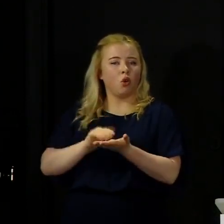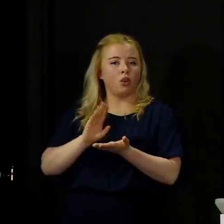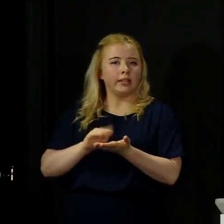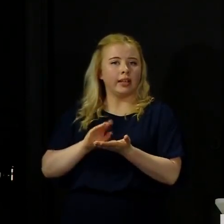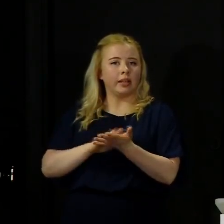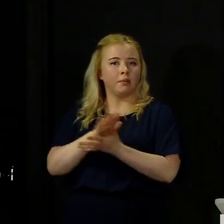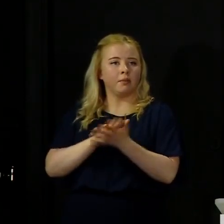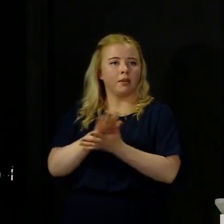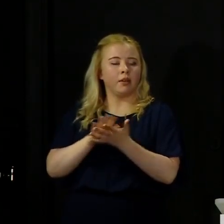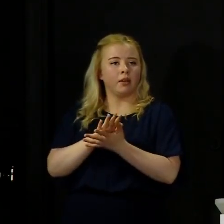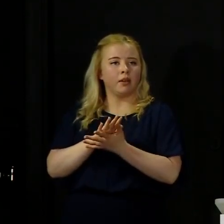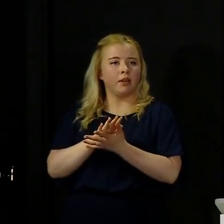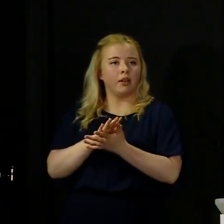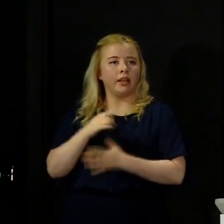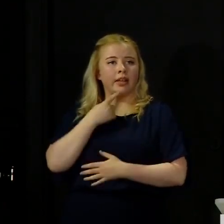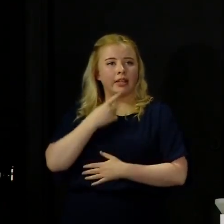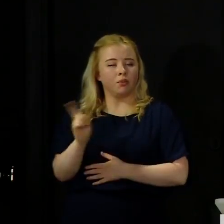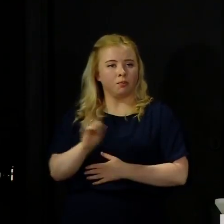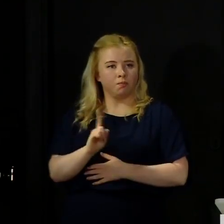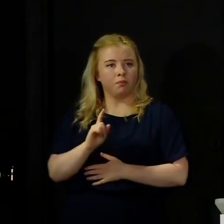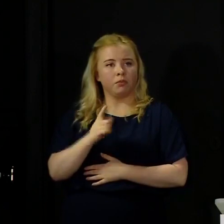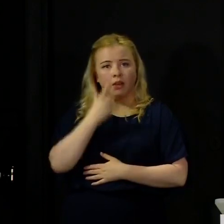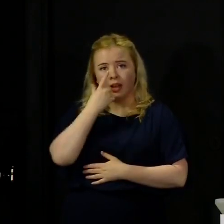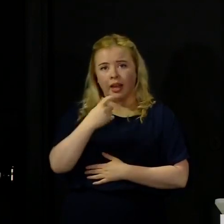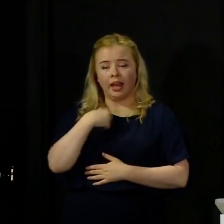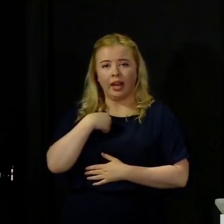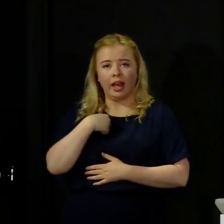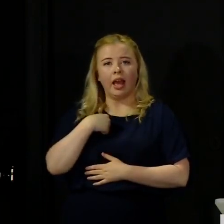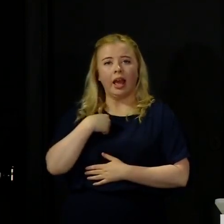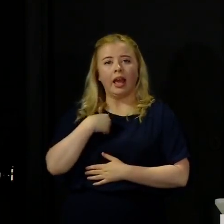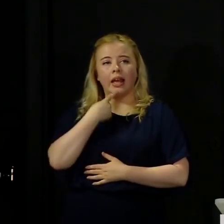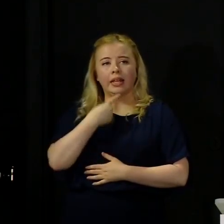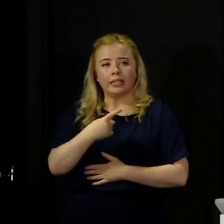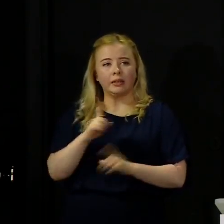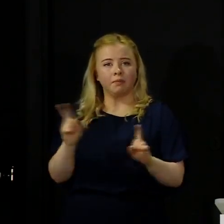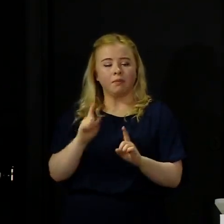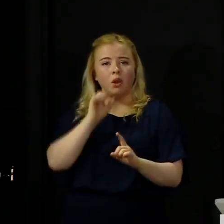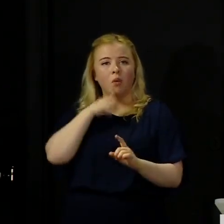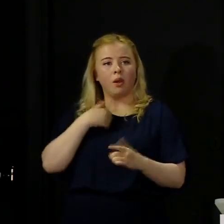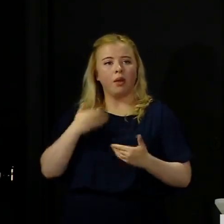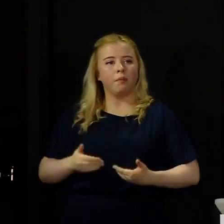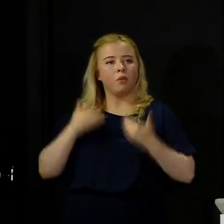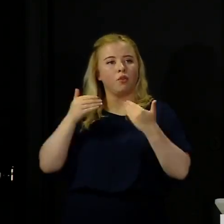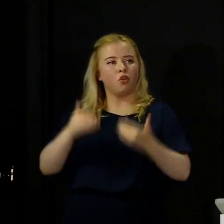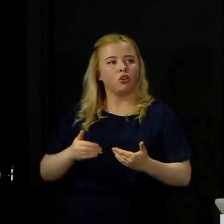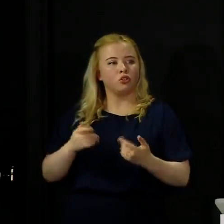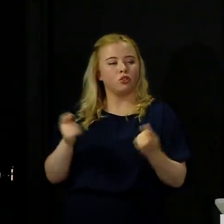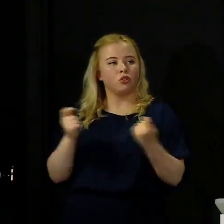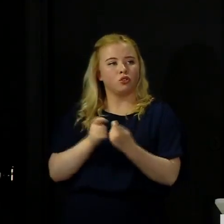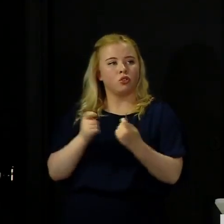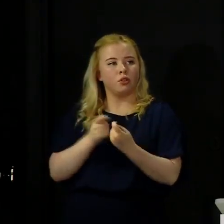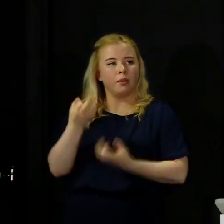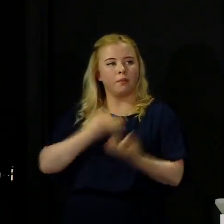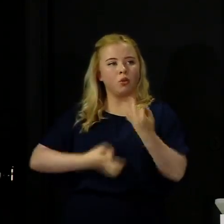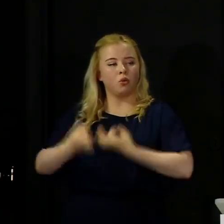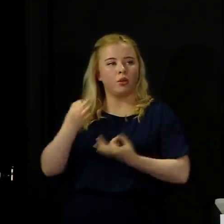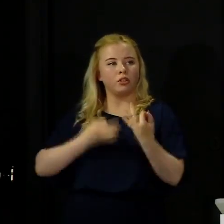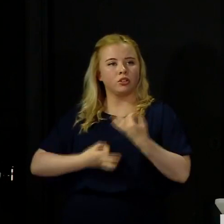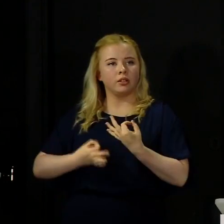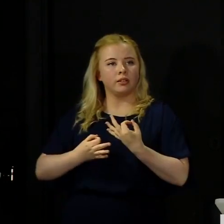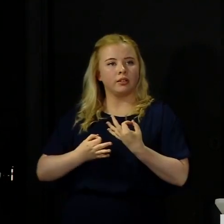recording, and therefore... Well, I tell you what, can I make a suggestion that I go on to newspaper questions